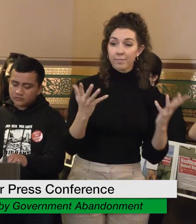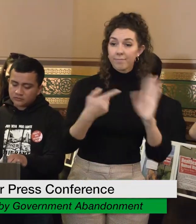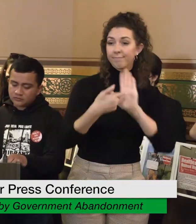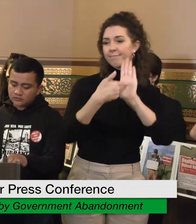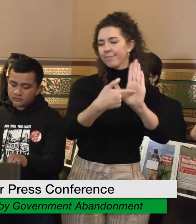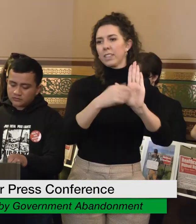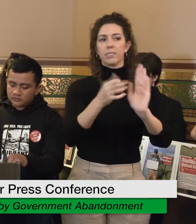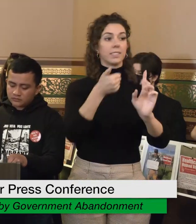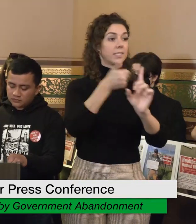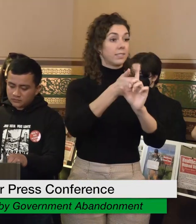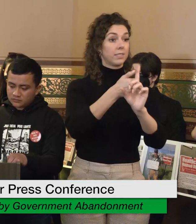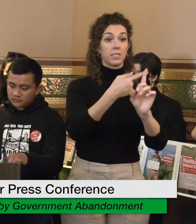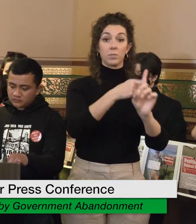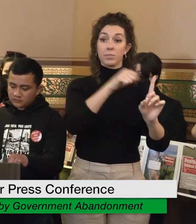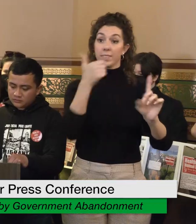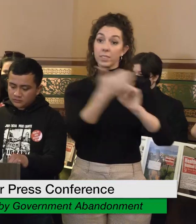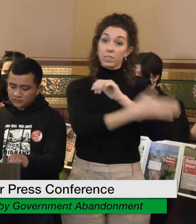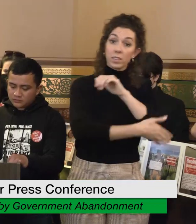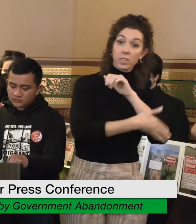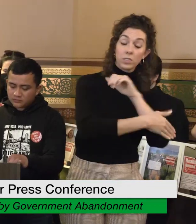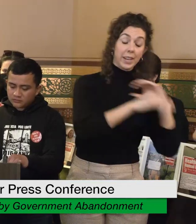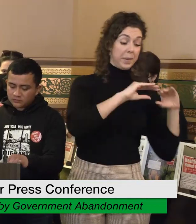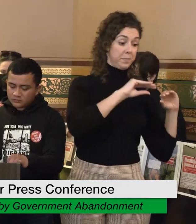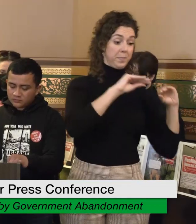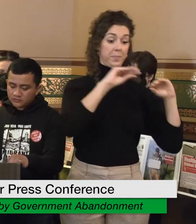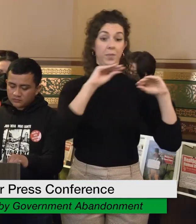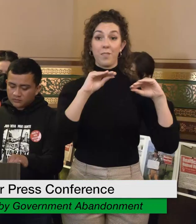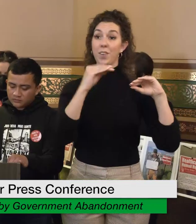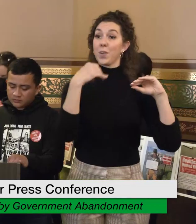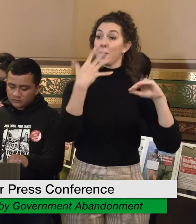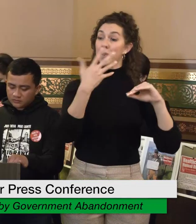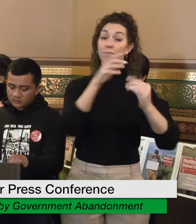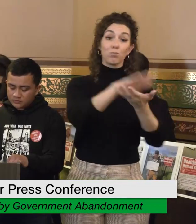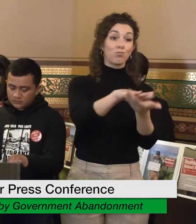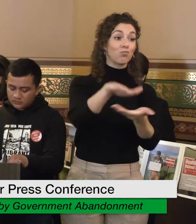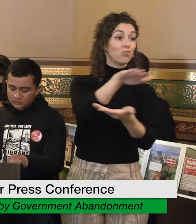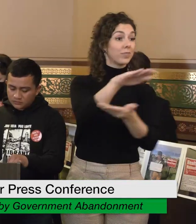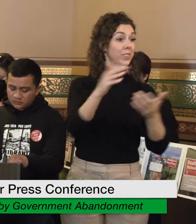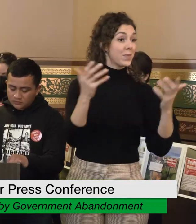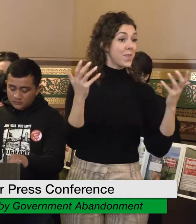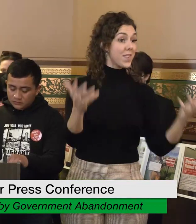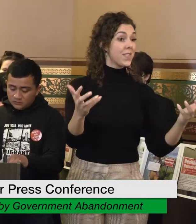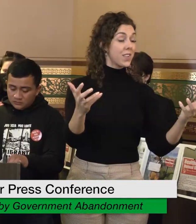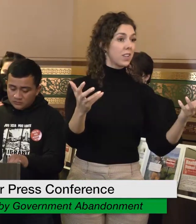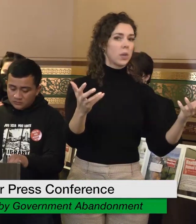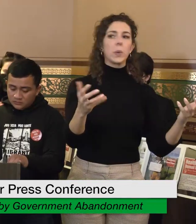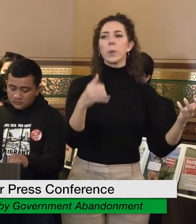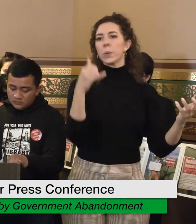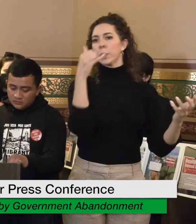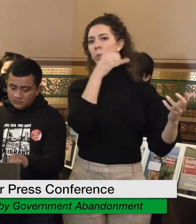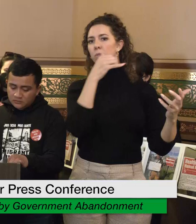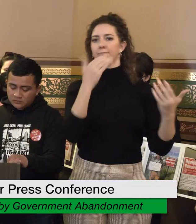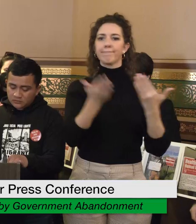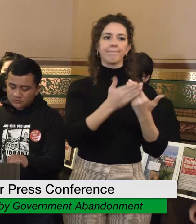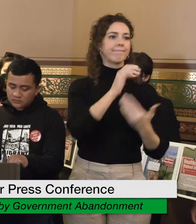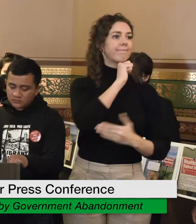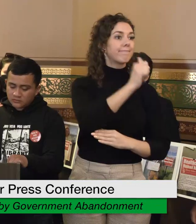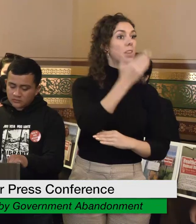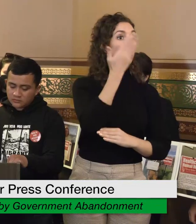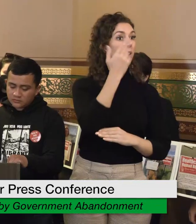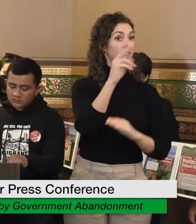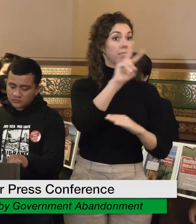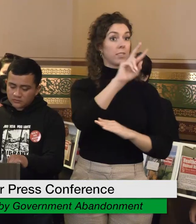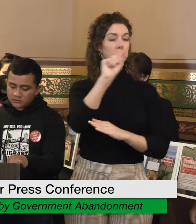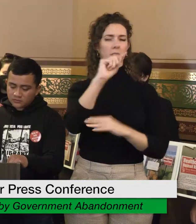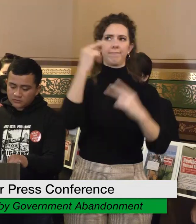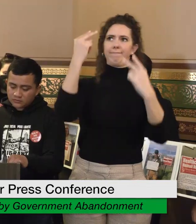migrant worker or a migrant family, if you want to pursue higher education, It's really hard because Vermont sees you as